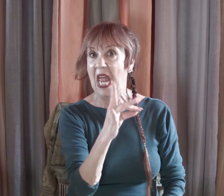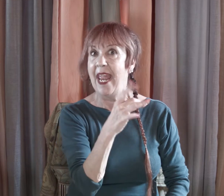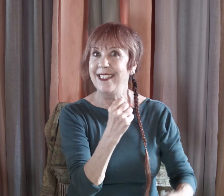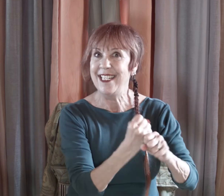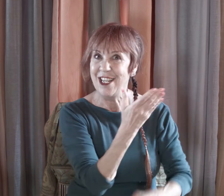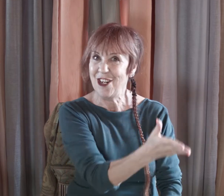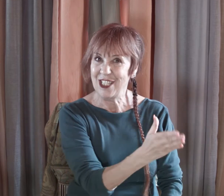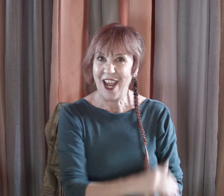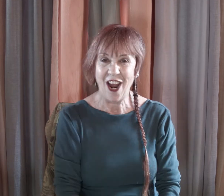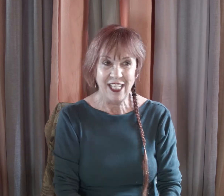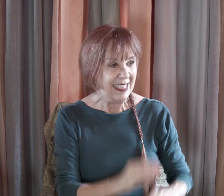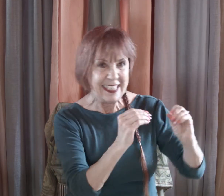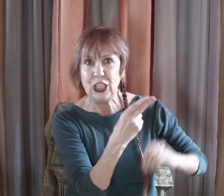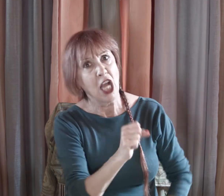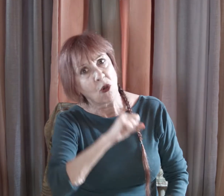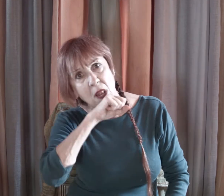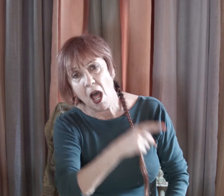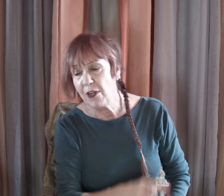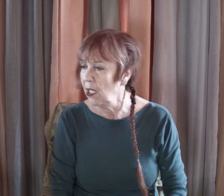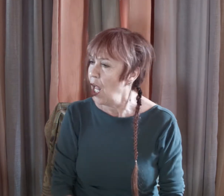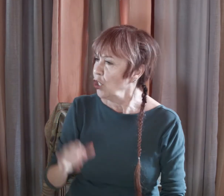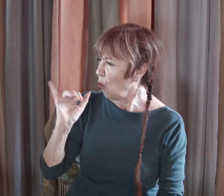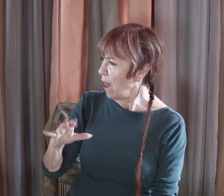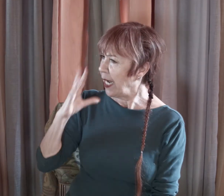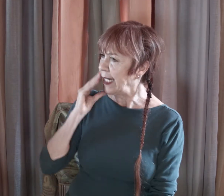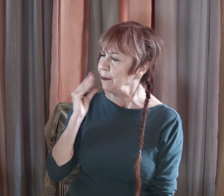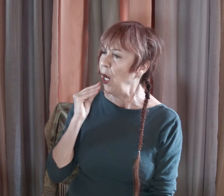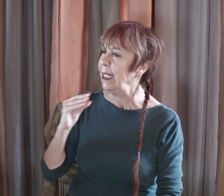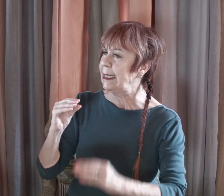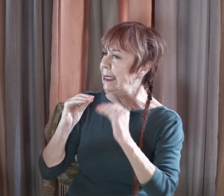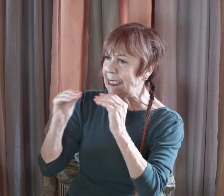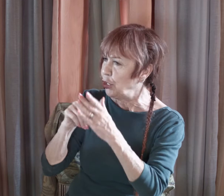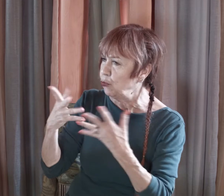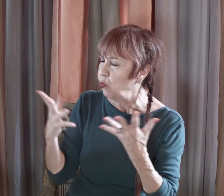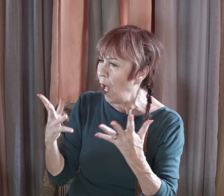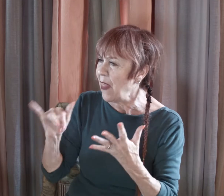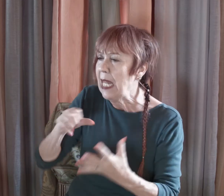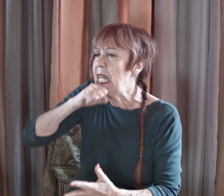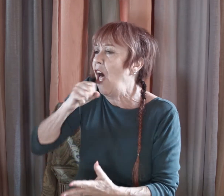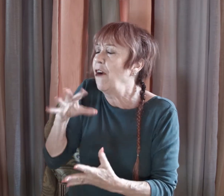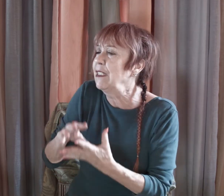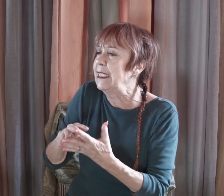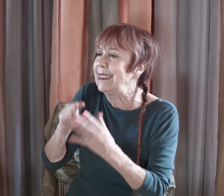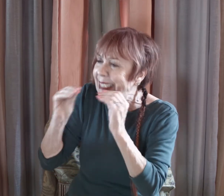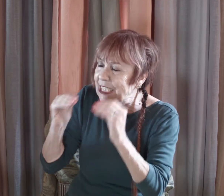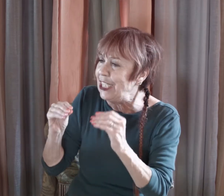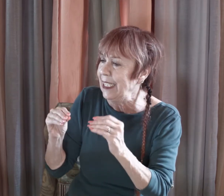next 18 years there. And what did that teaching high school? I loved it. What did that experience teach you? What did that love of teaching high